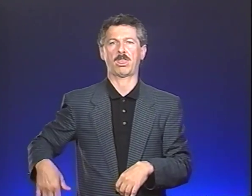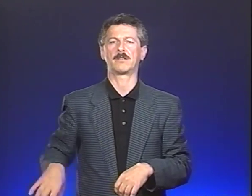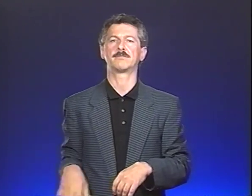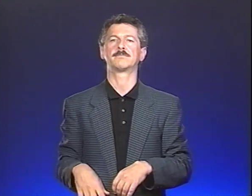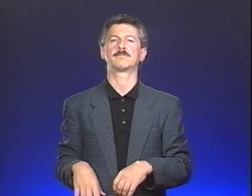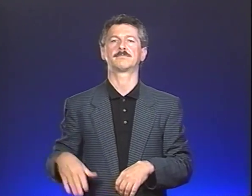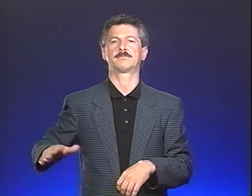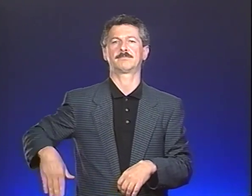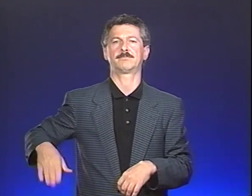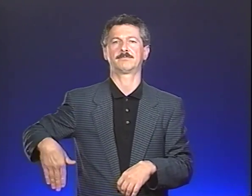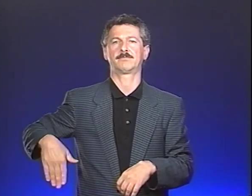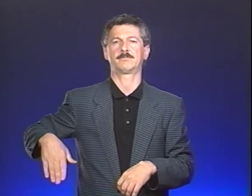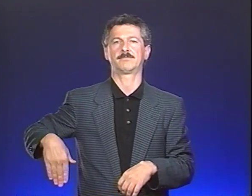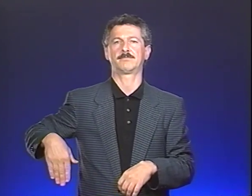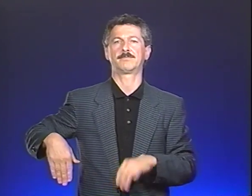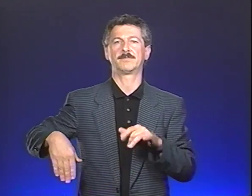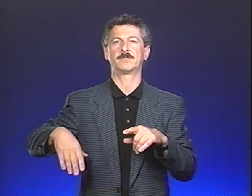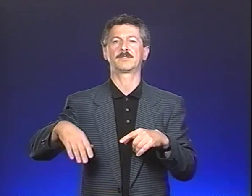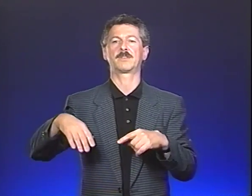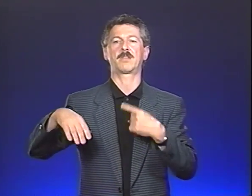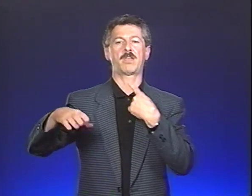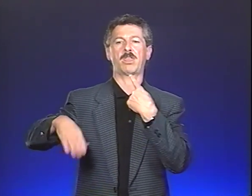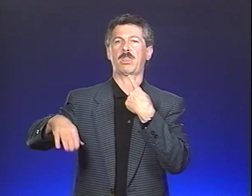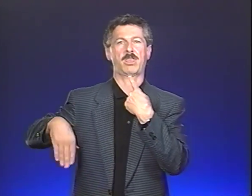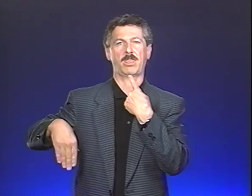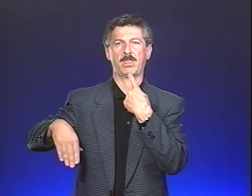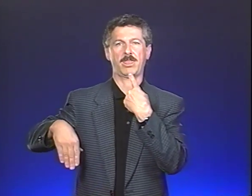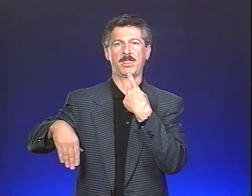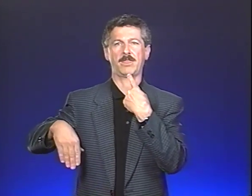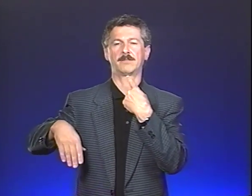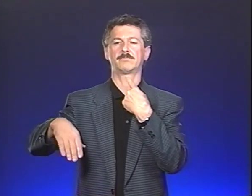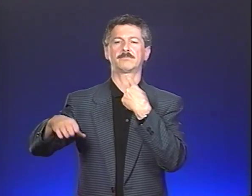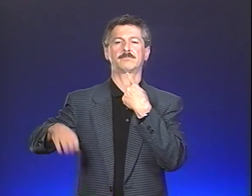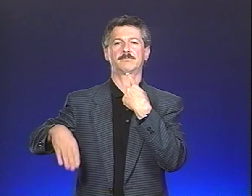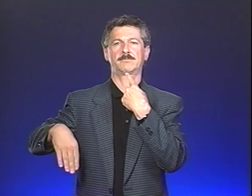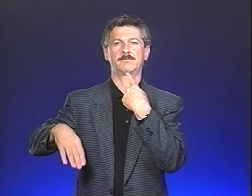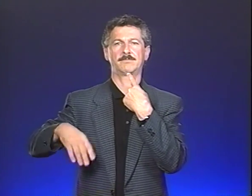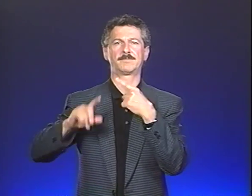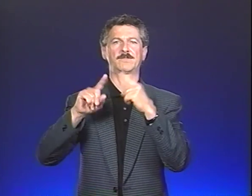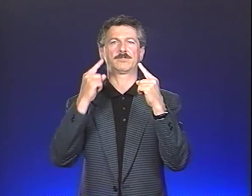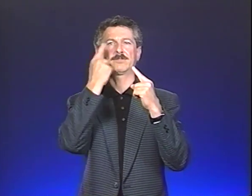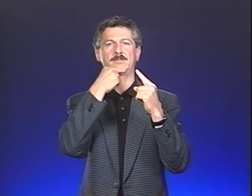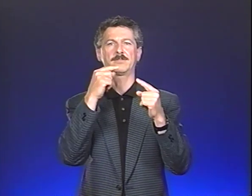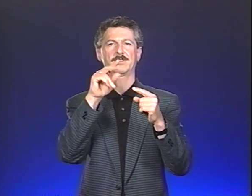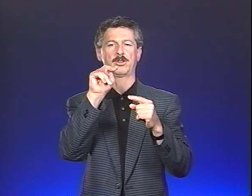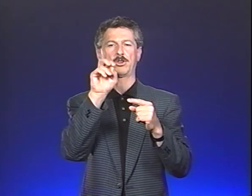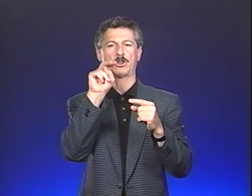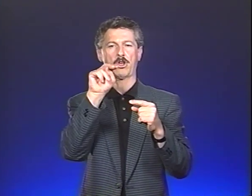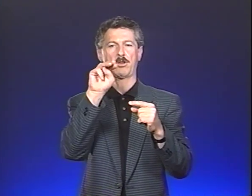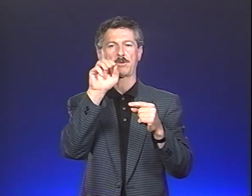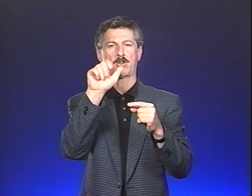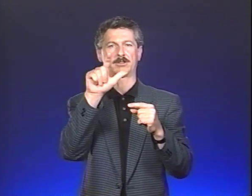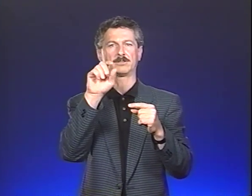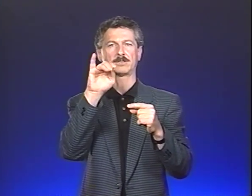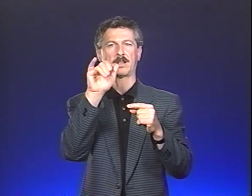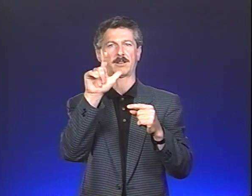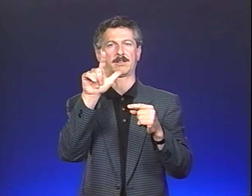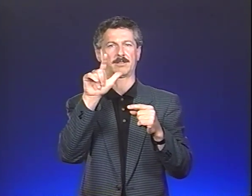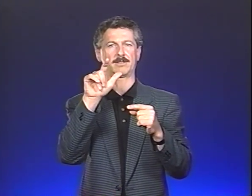Facial movement also disambiguates meaning. For example, the signs not yet and late differ only in the non-manual